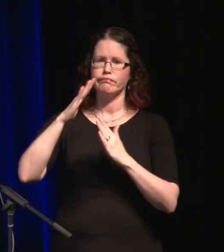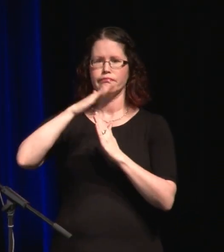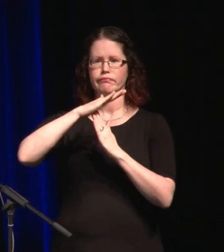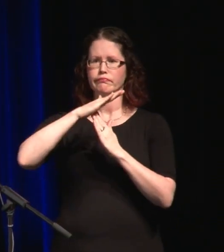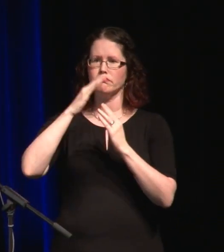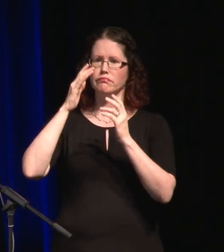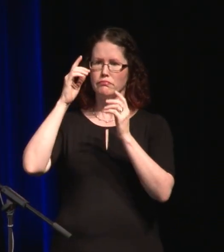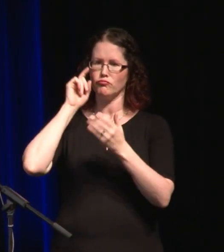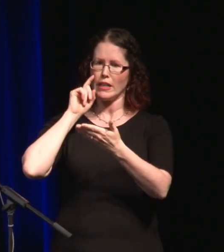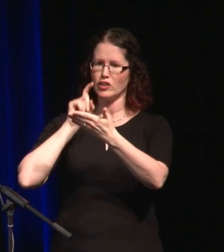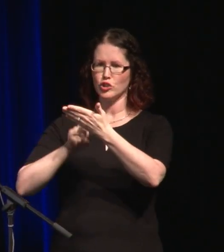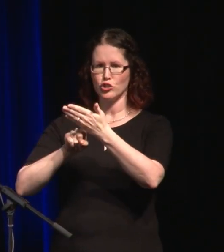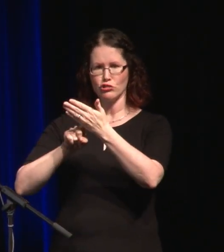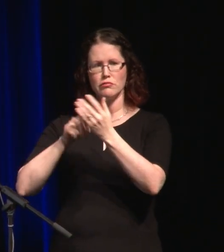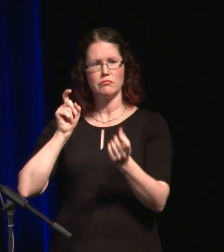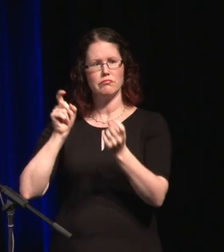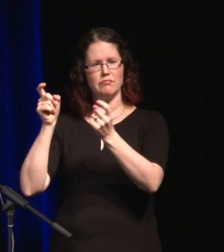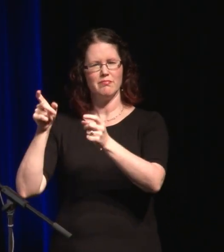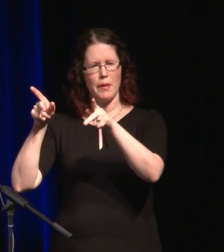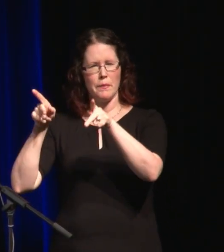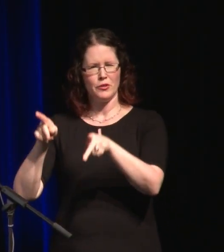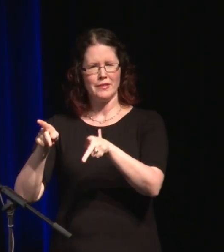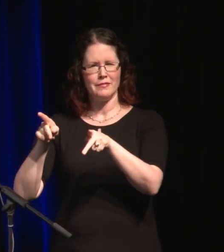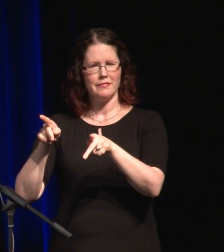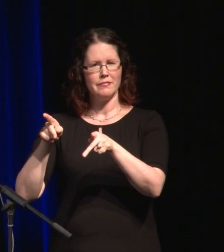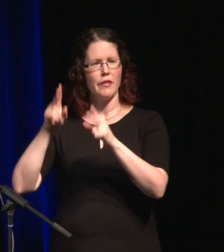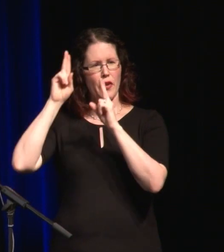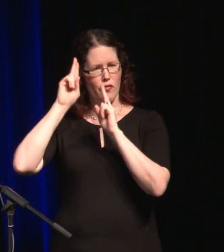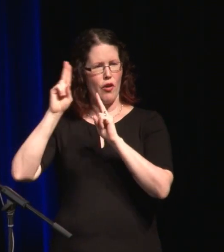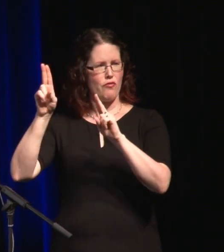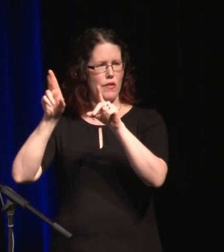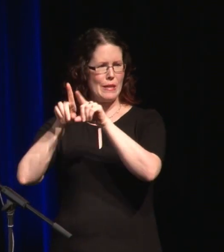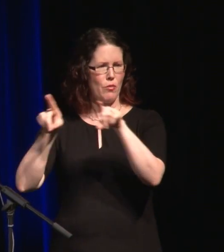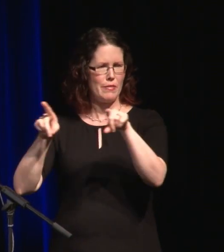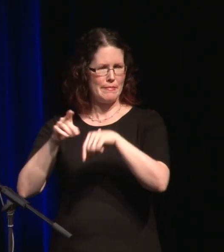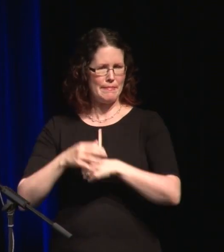can bestow upon a citizen, our honorary diploma.